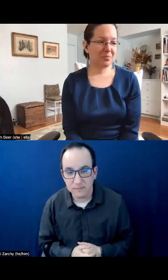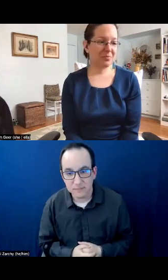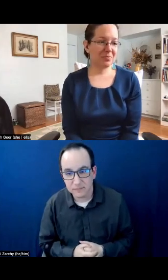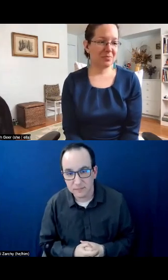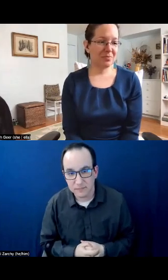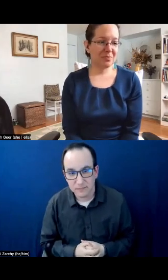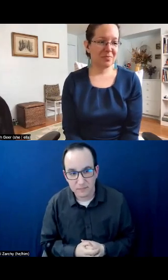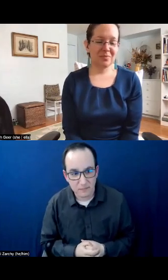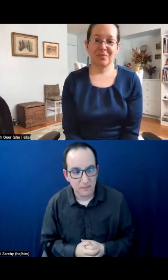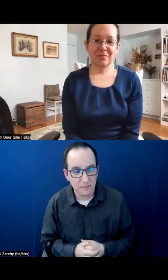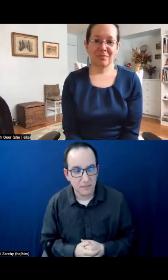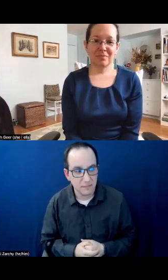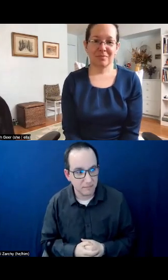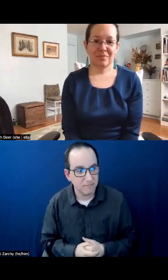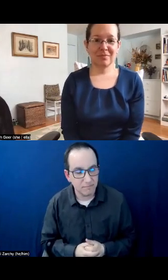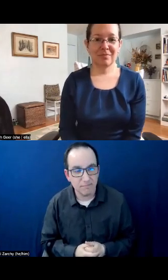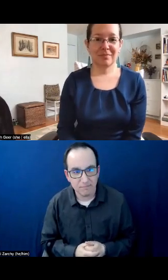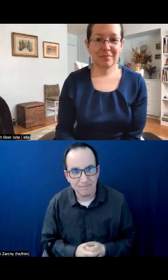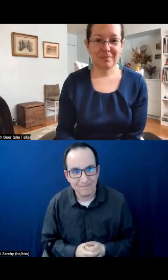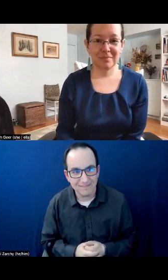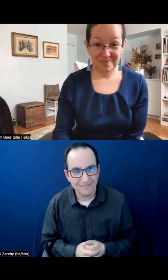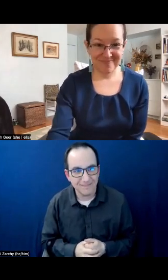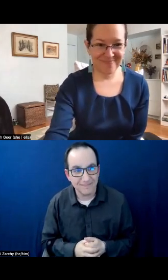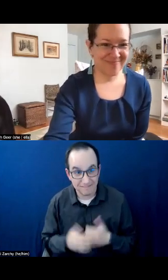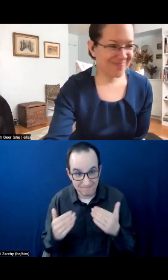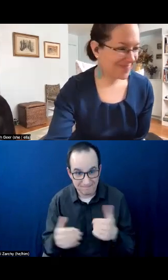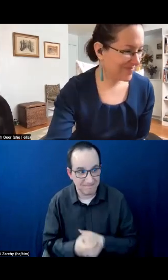students pick up on that quite fast.